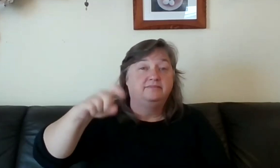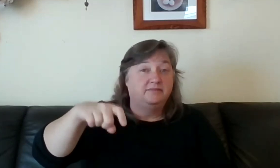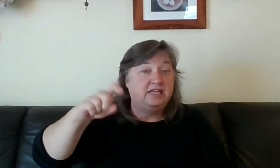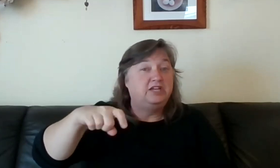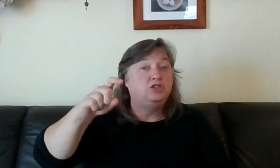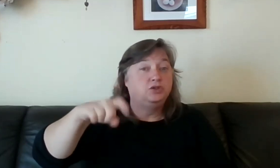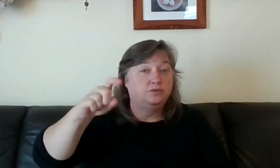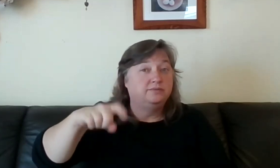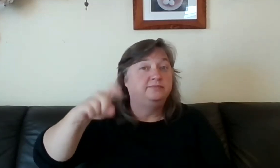Need to.